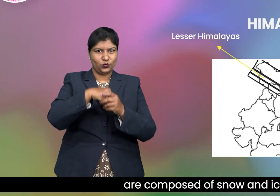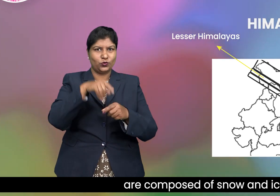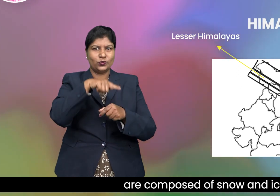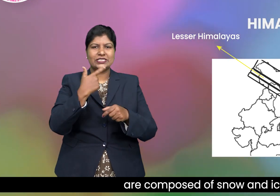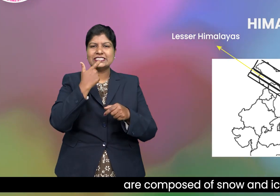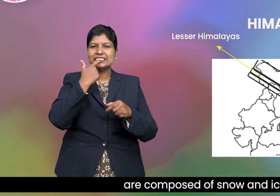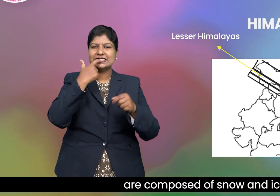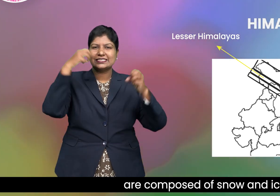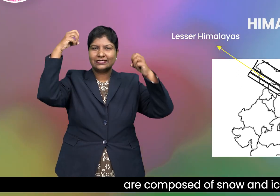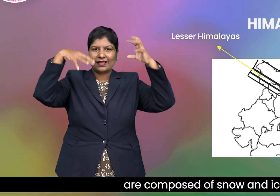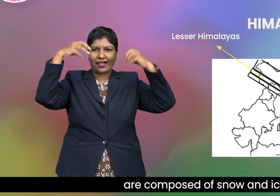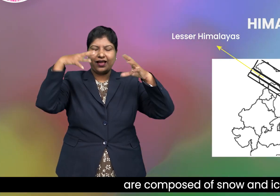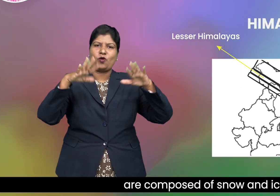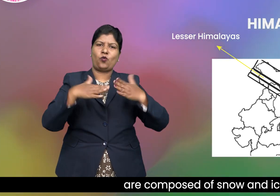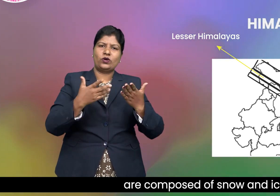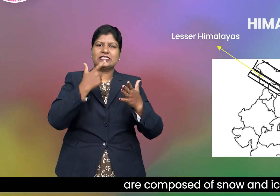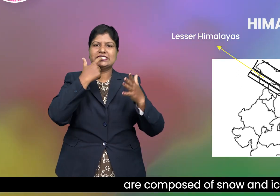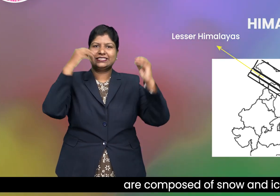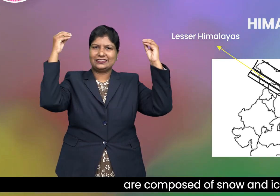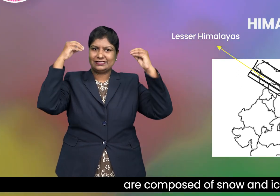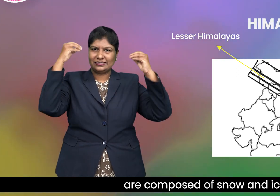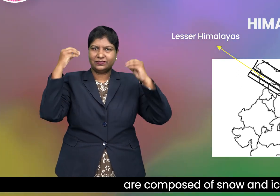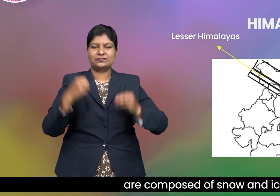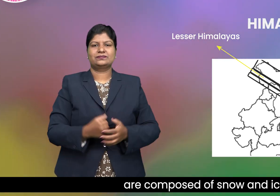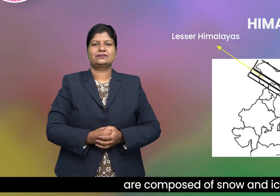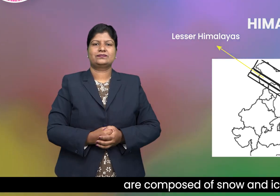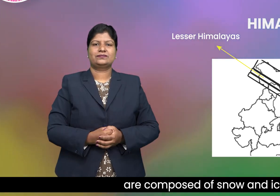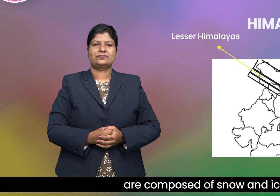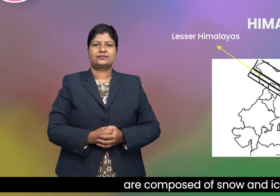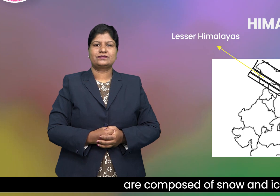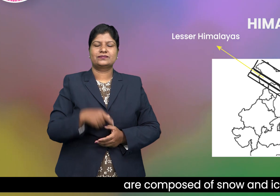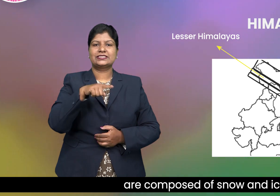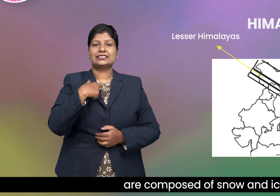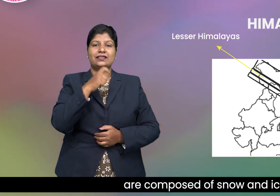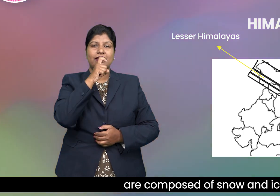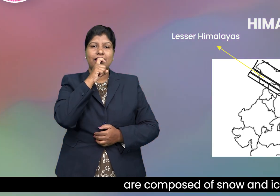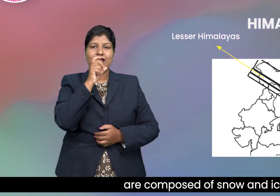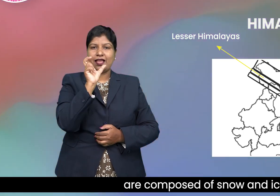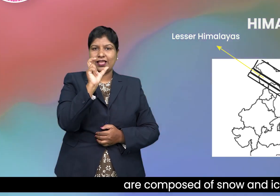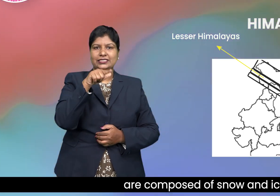and ice cover